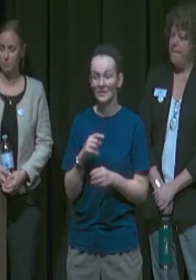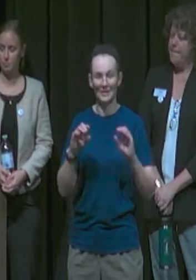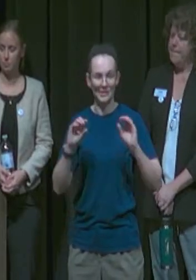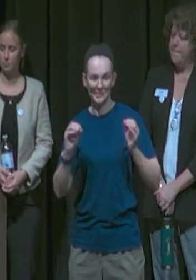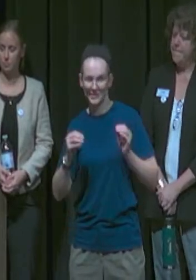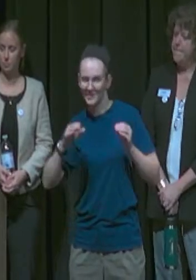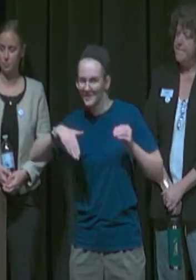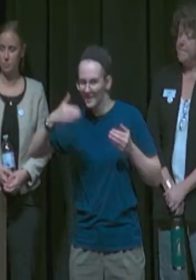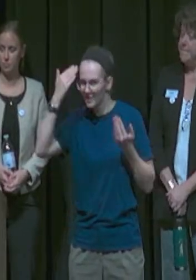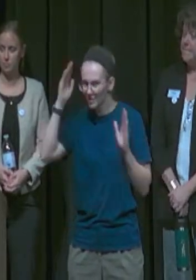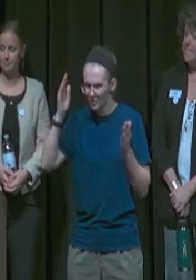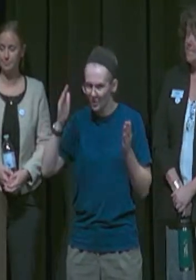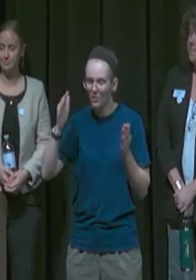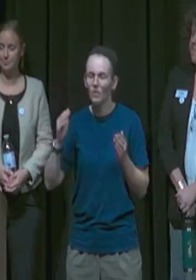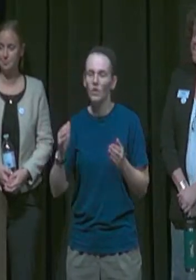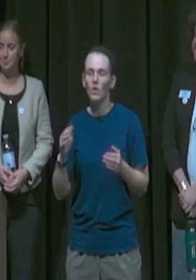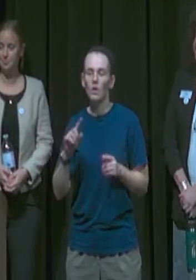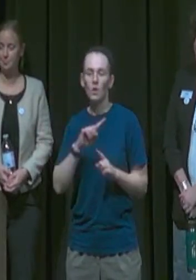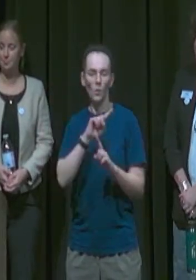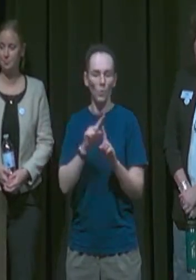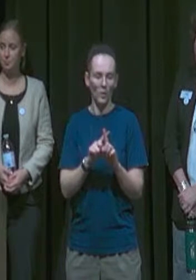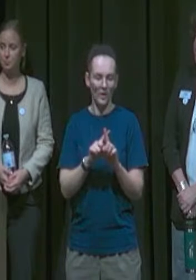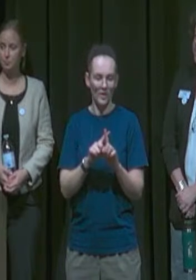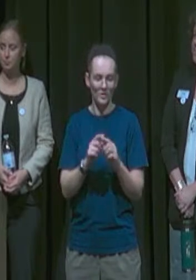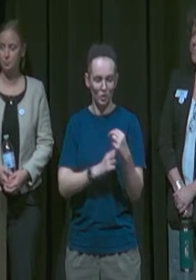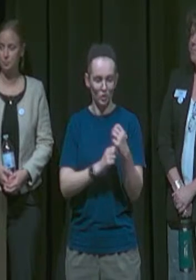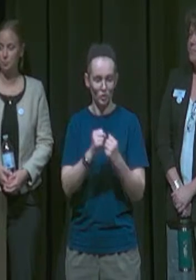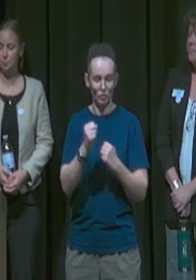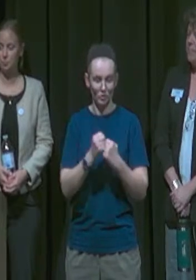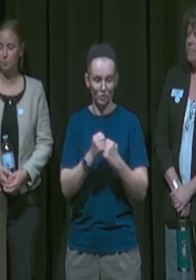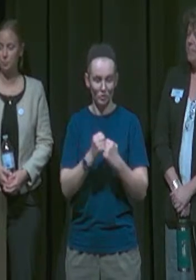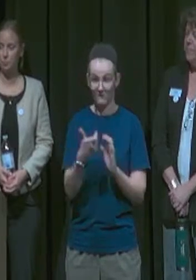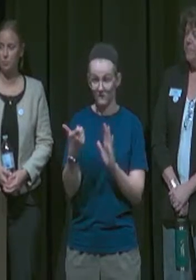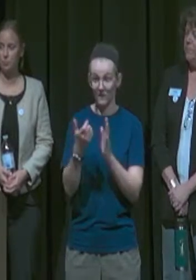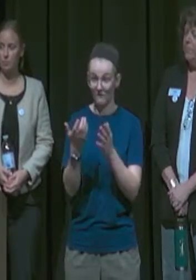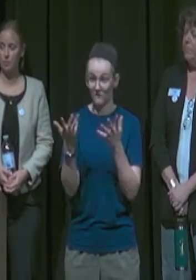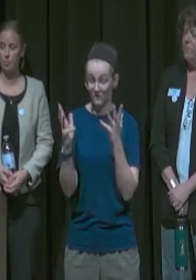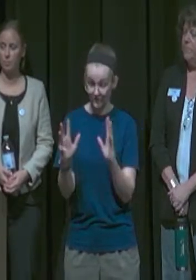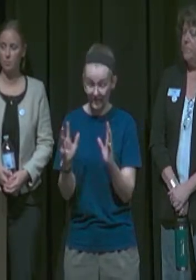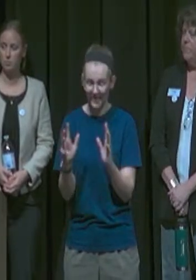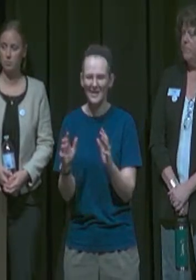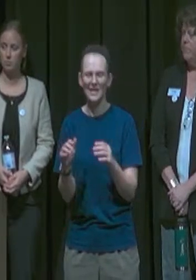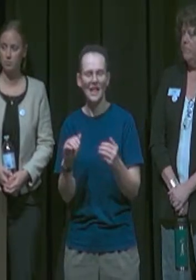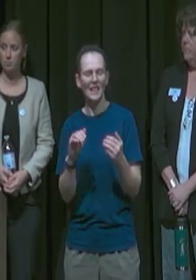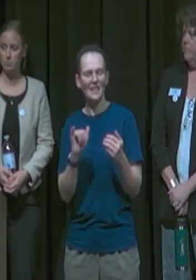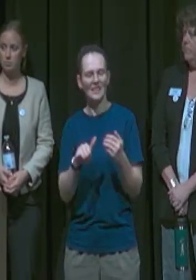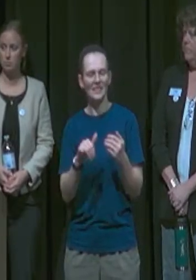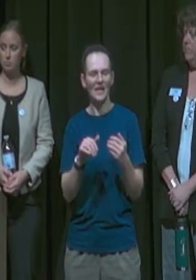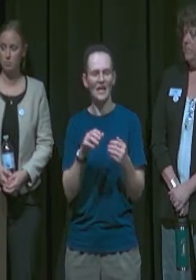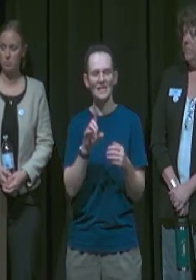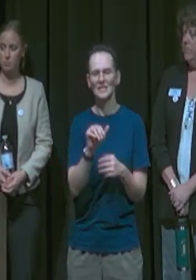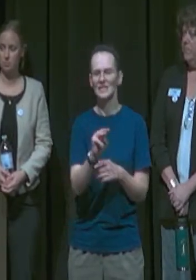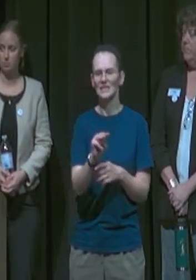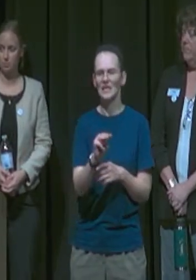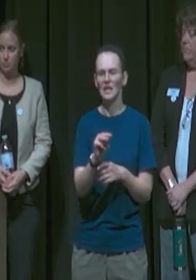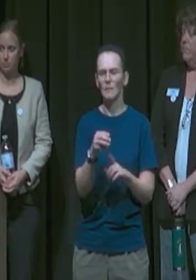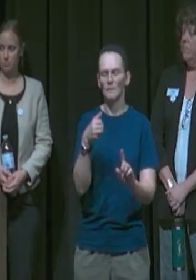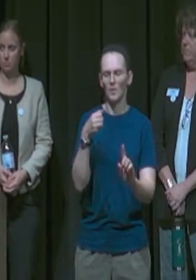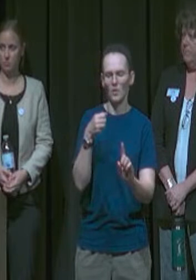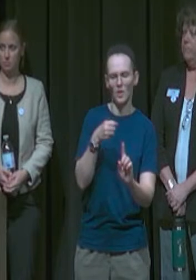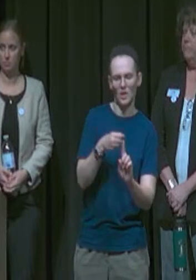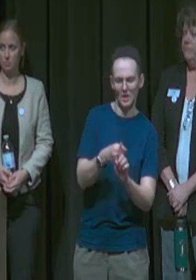of us know is once that structure comes out, how was that dam